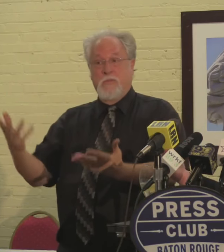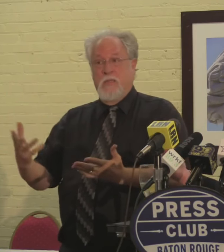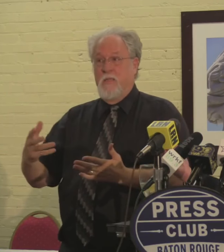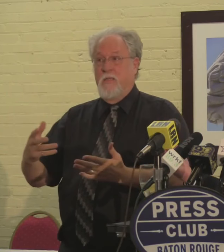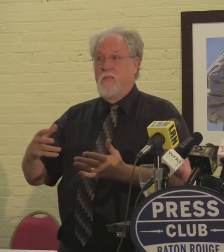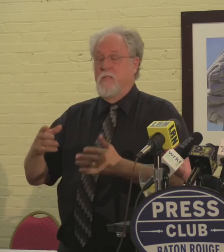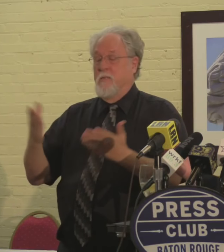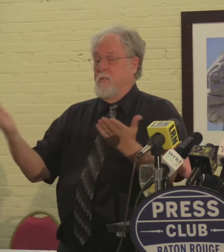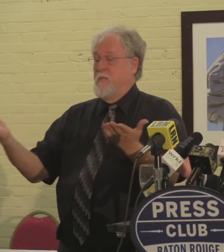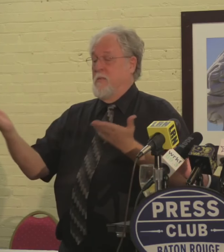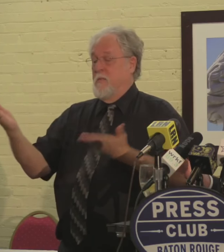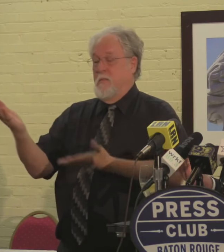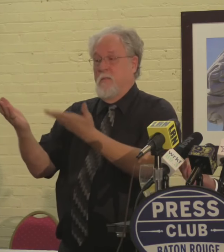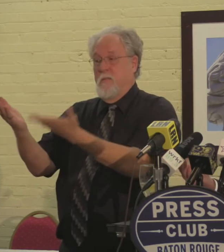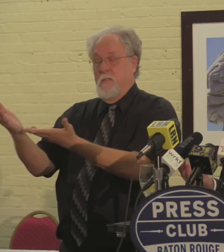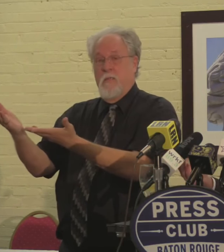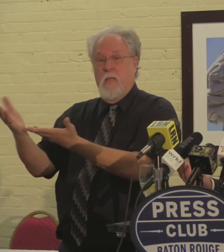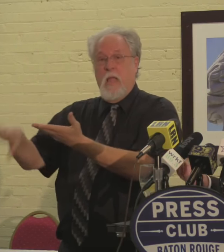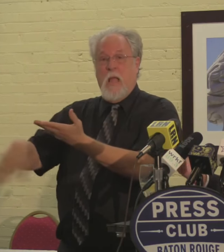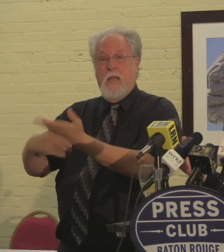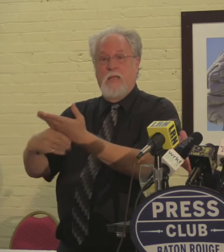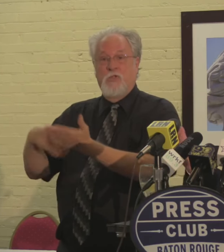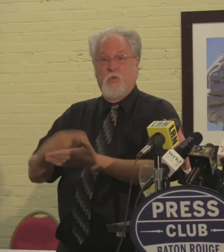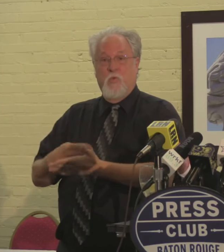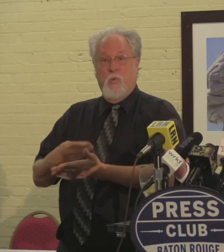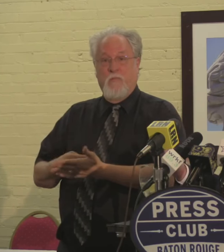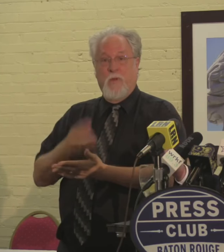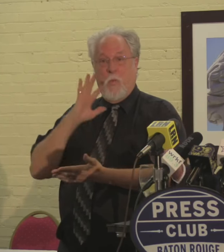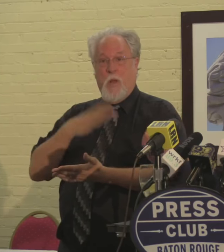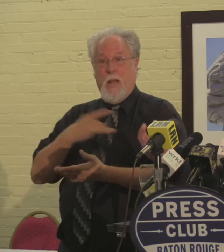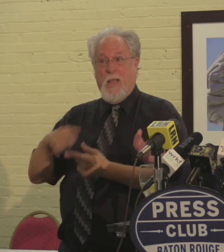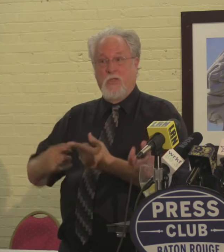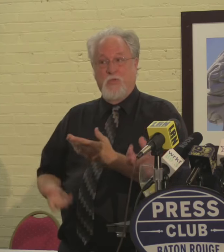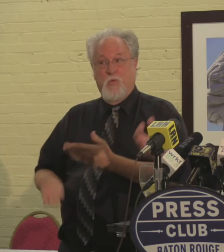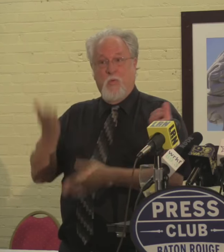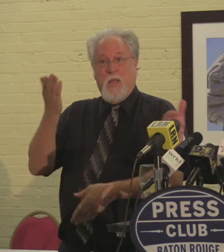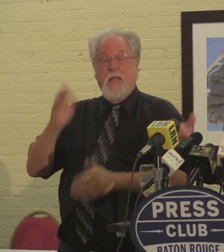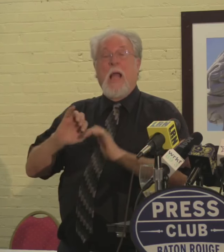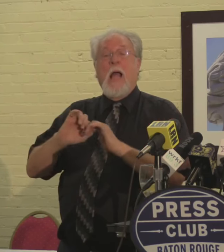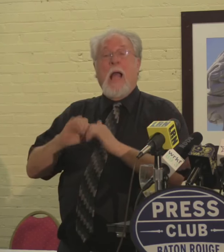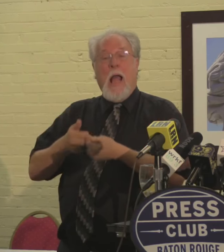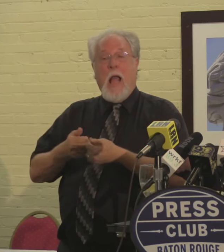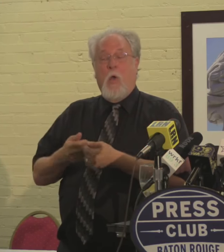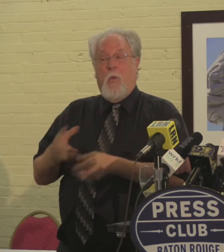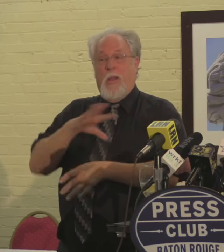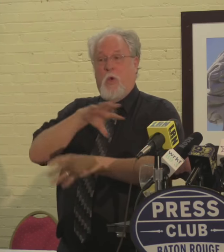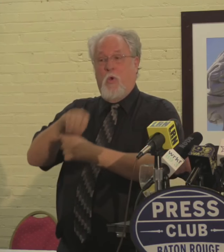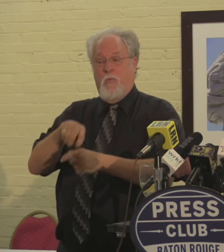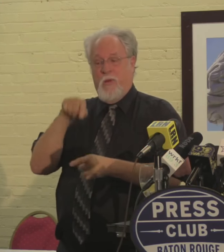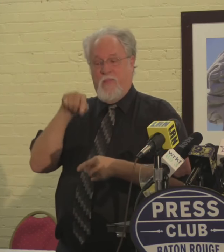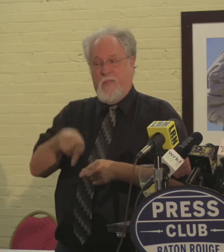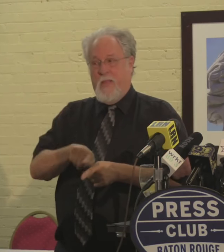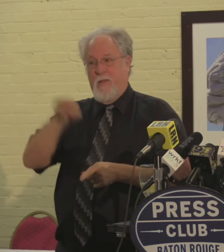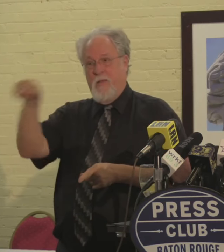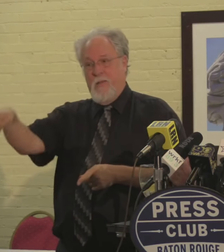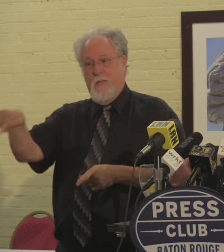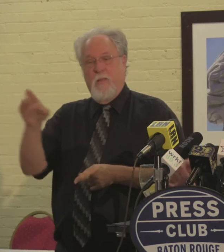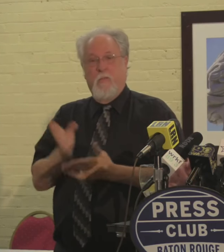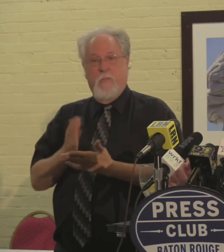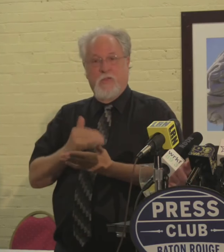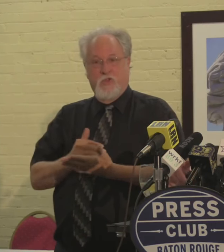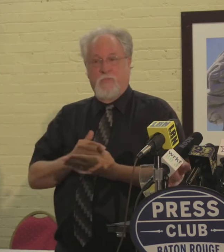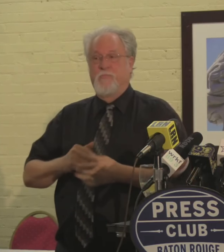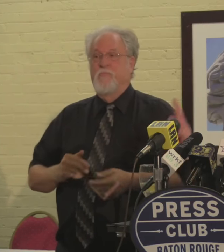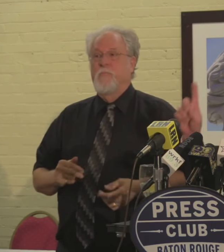side document telling them the additional revenue we would like to raise and how we would incorporate that revenue into